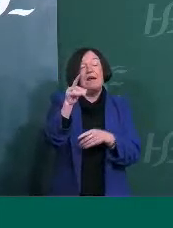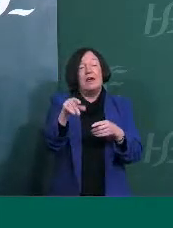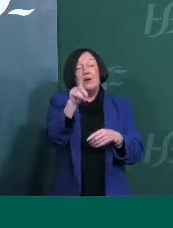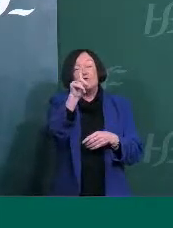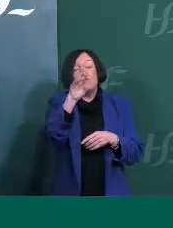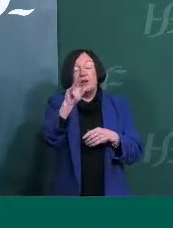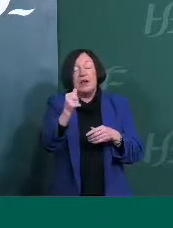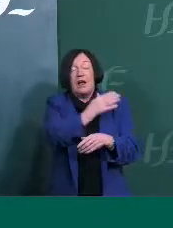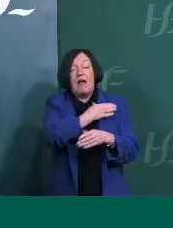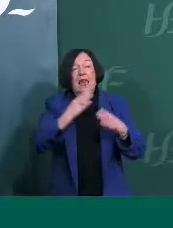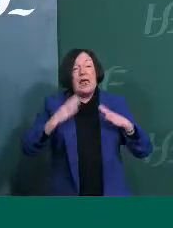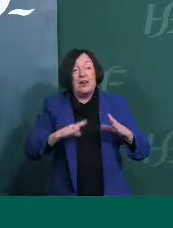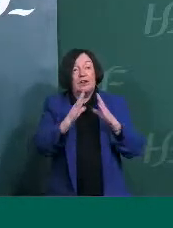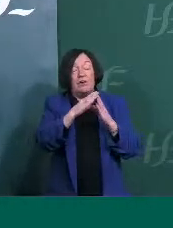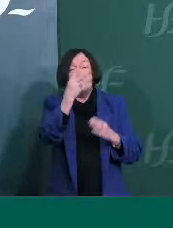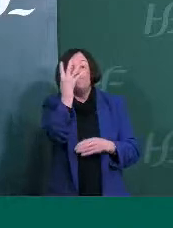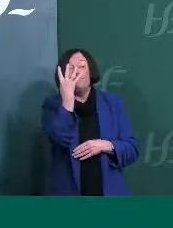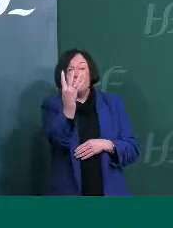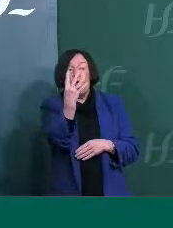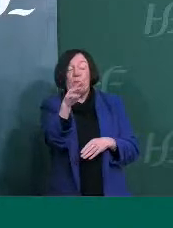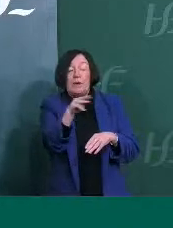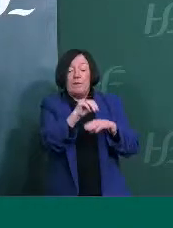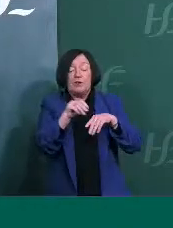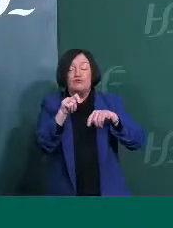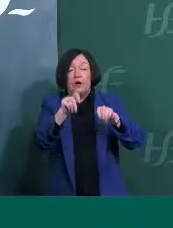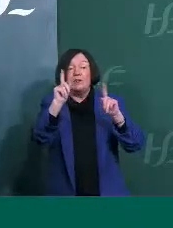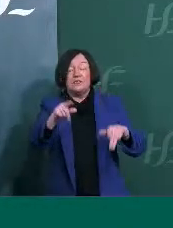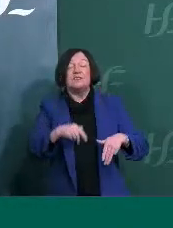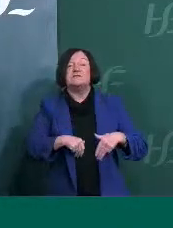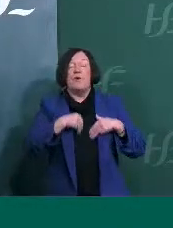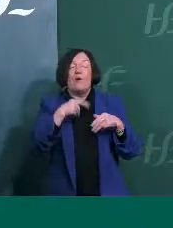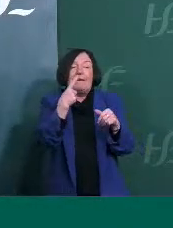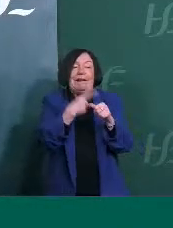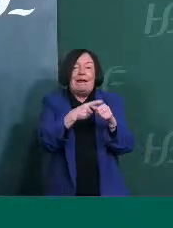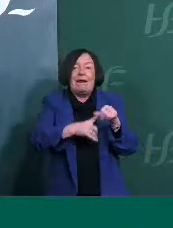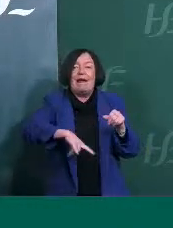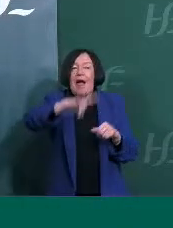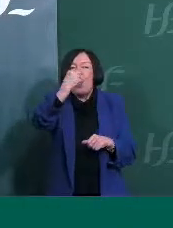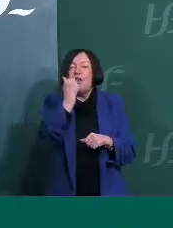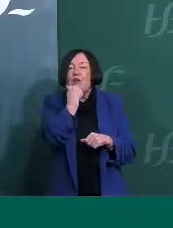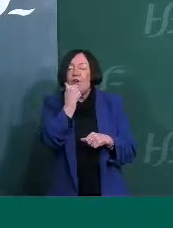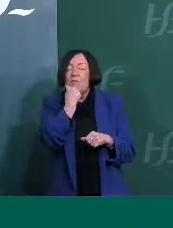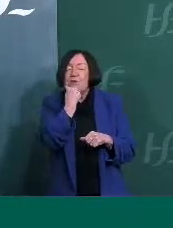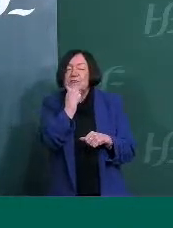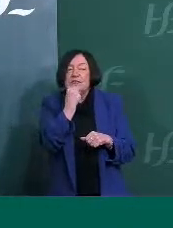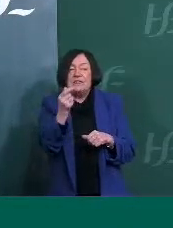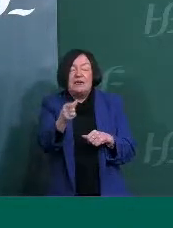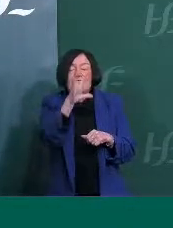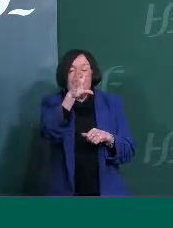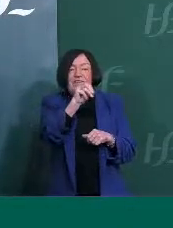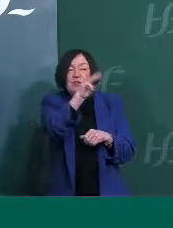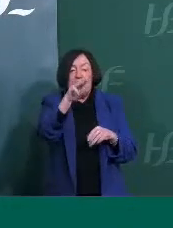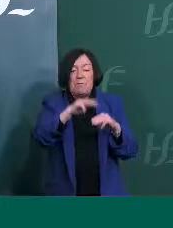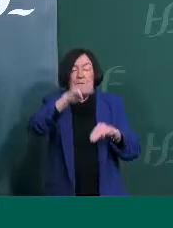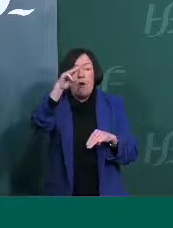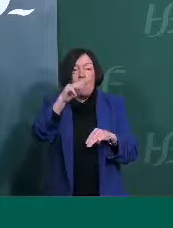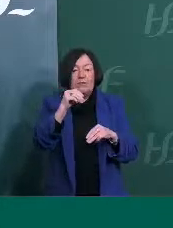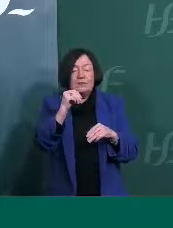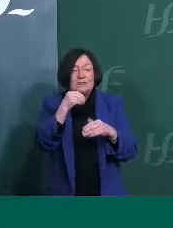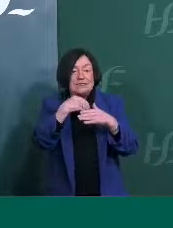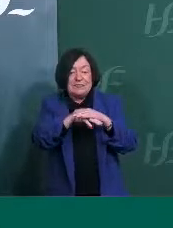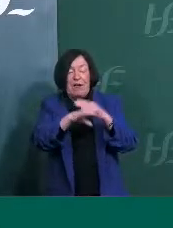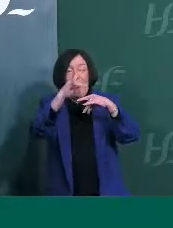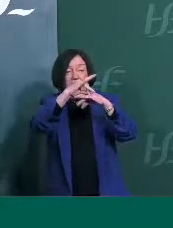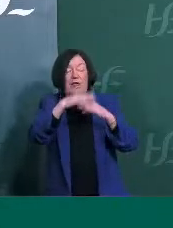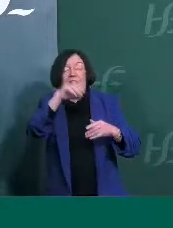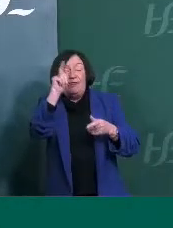Our Lady of Lourdes, 4 trolleys, people on trolleys this morning. Again, high levels of presentation, so 50 people more attending than on the same